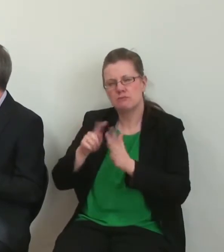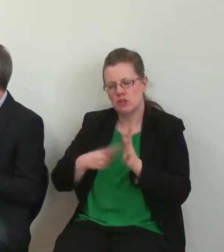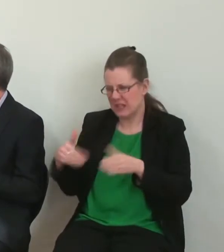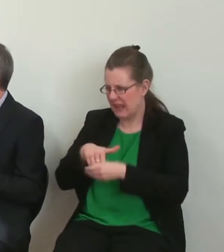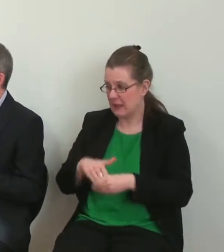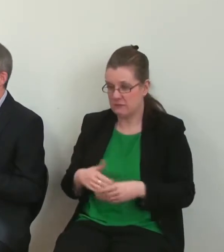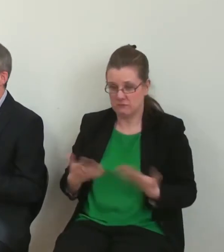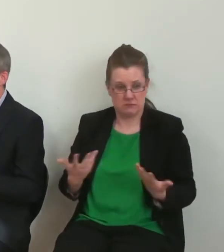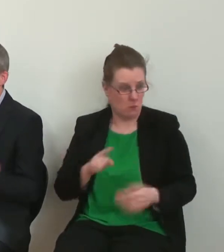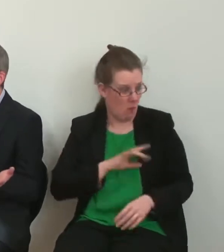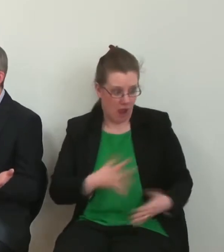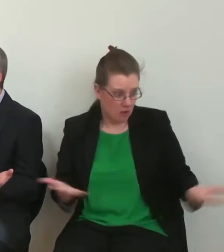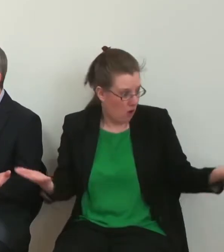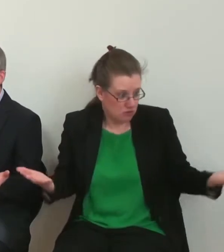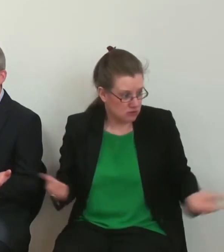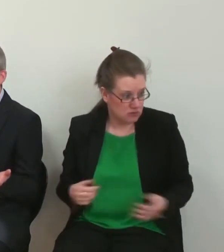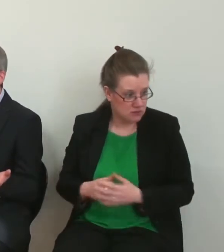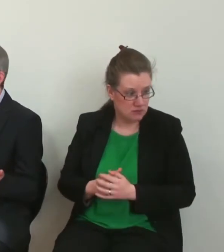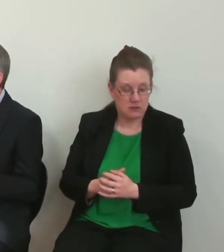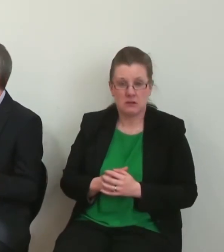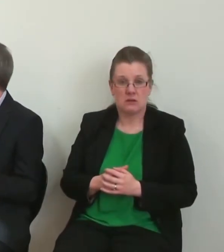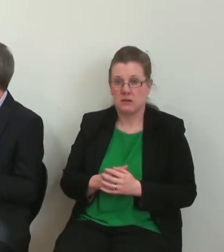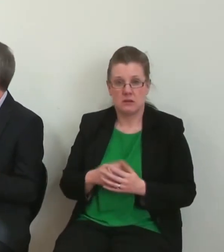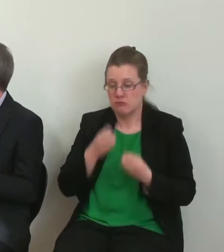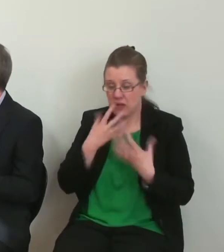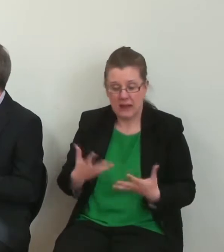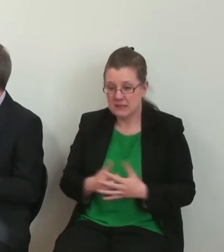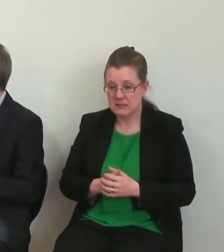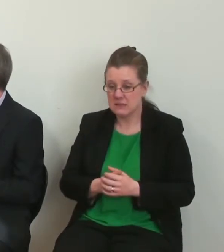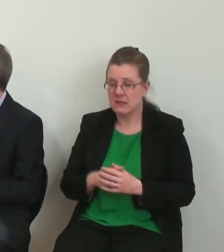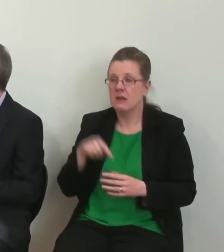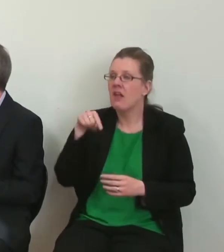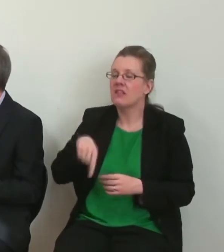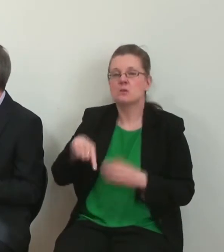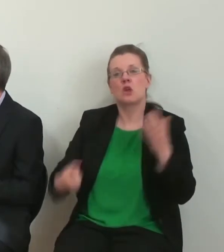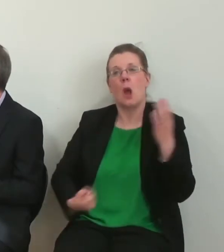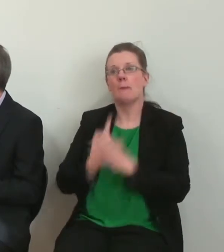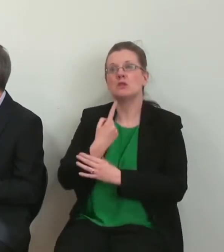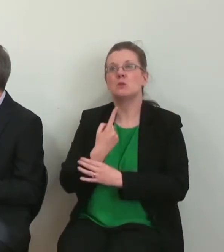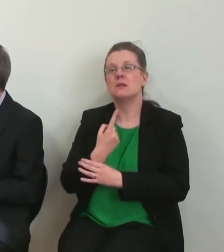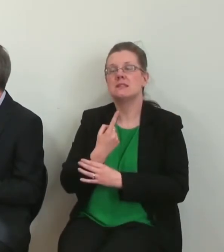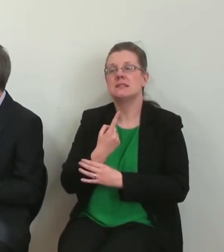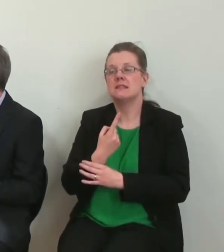Why wouldn't you get involved with the Strong Voices Brilliant. project? Well, there you go. Why wouldn't you? This was an opportunity to